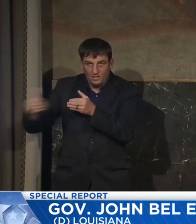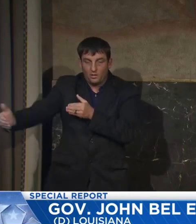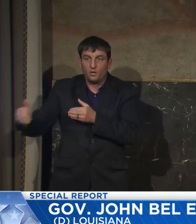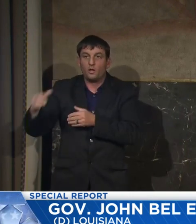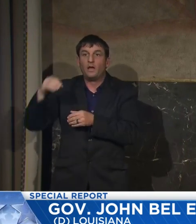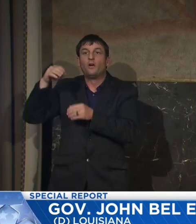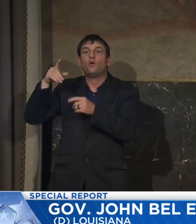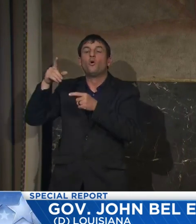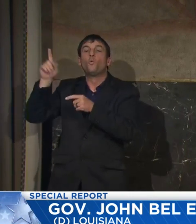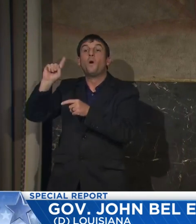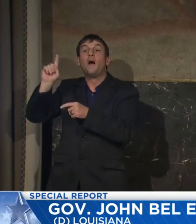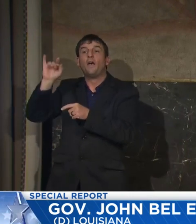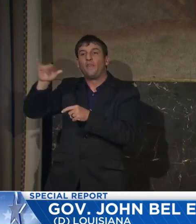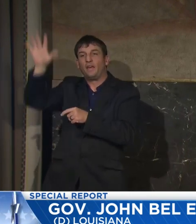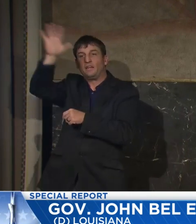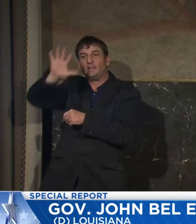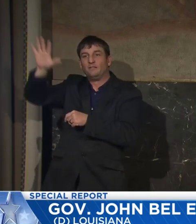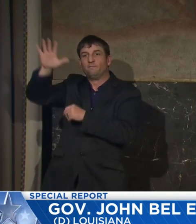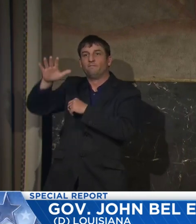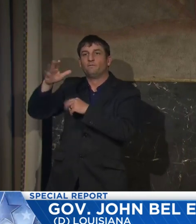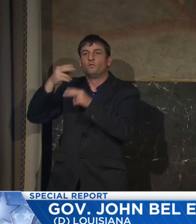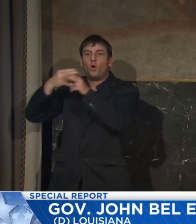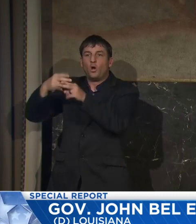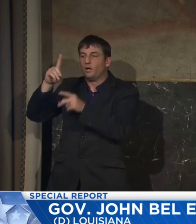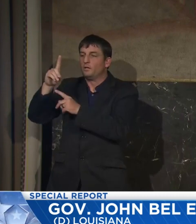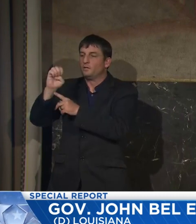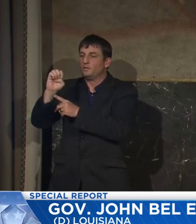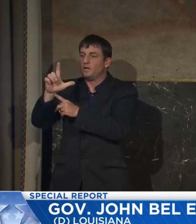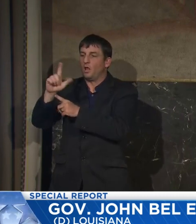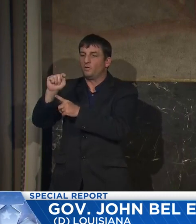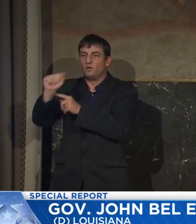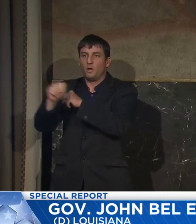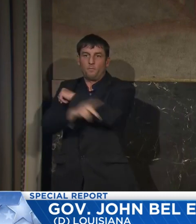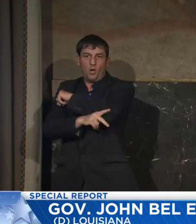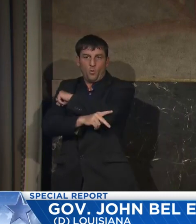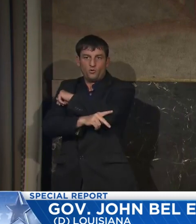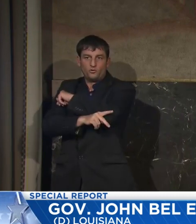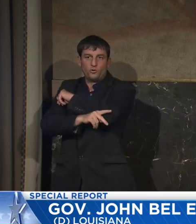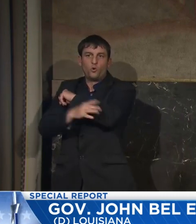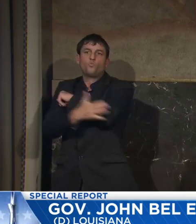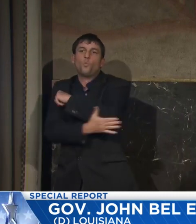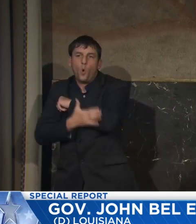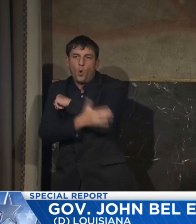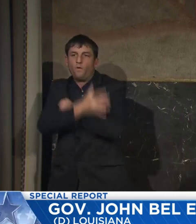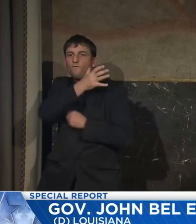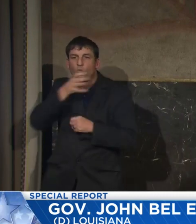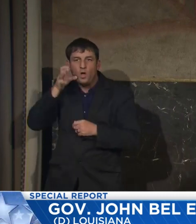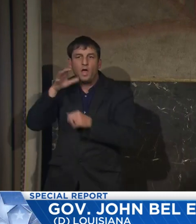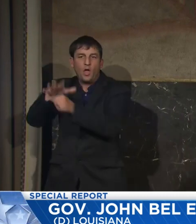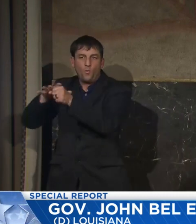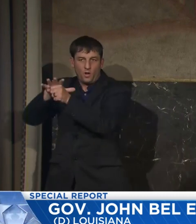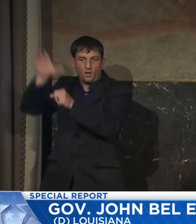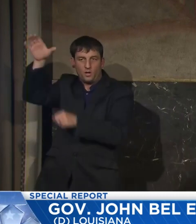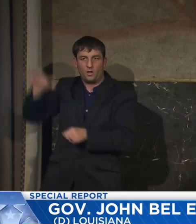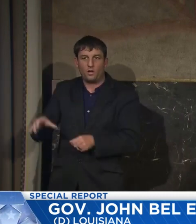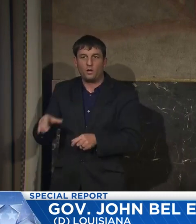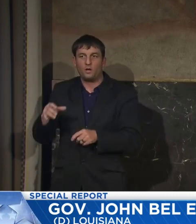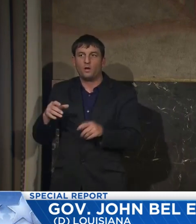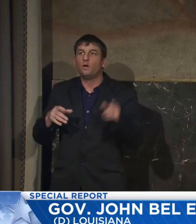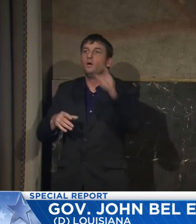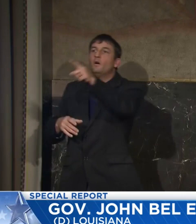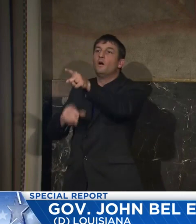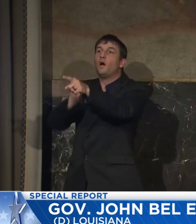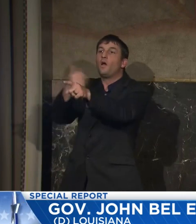parishes that we have over there. Yes, sir. Going back to the spike in cases, you kind of talked